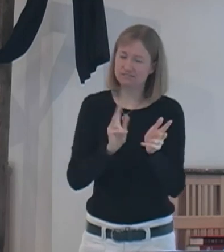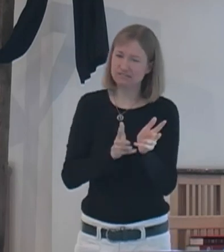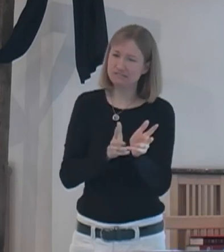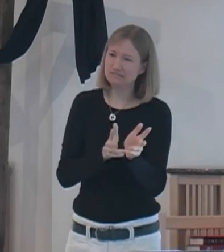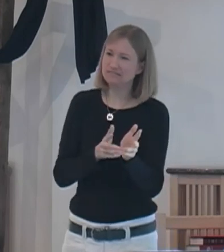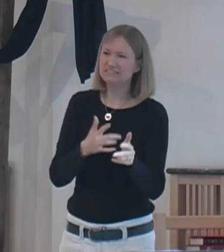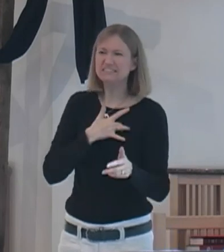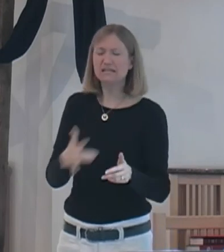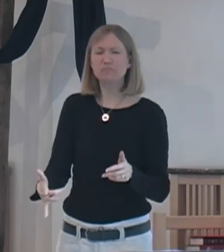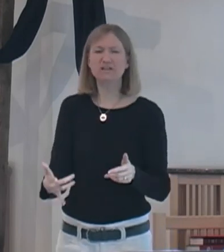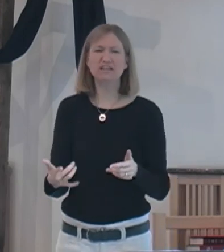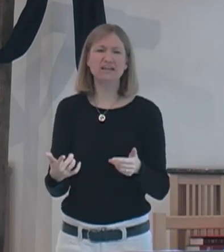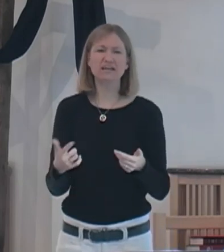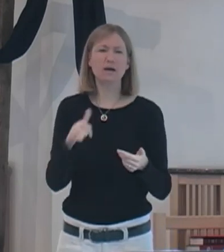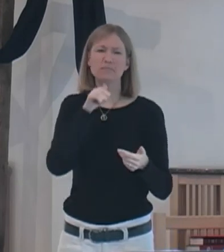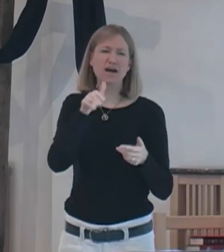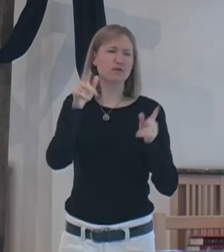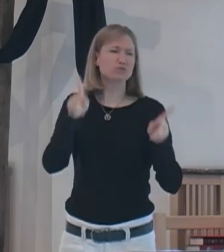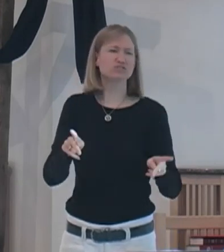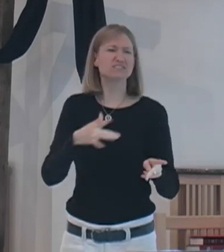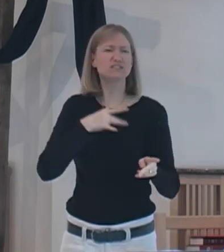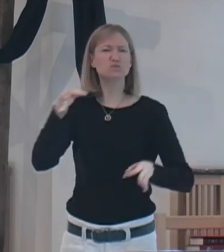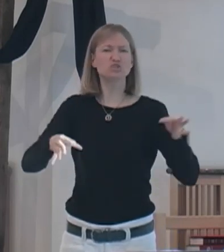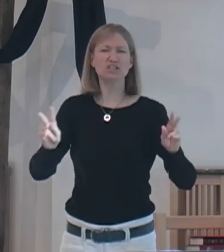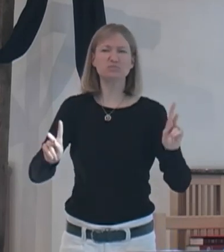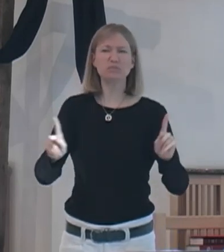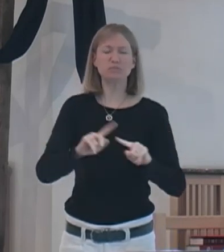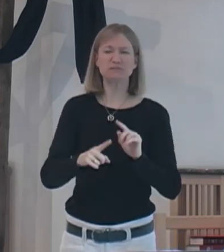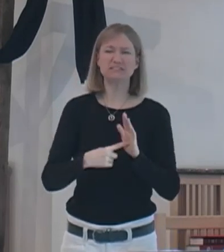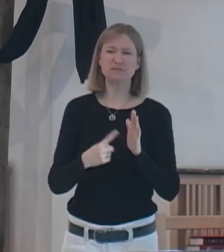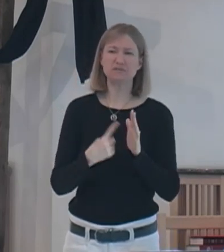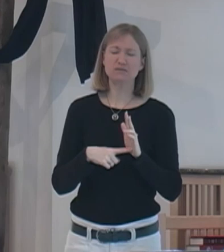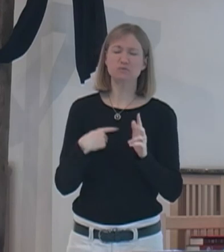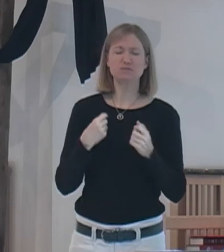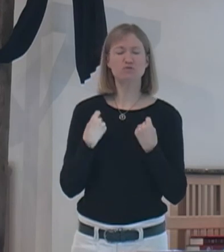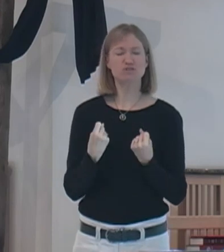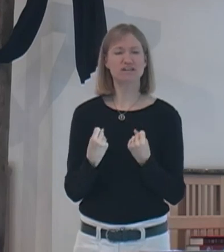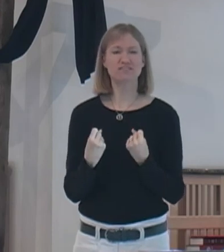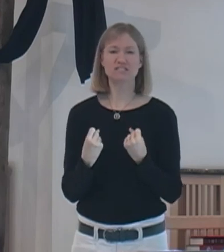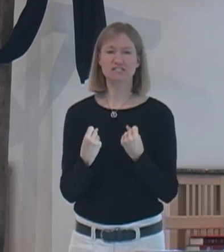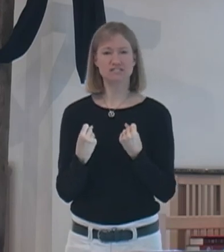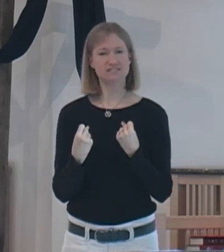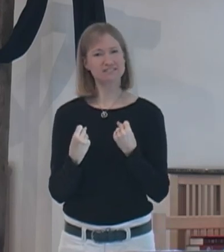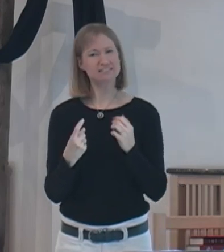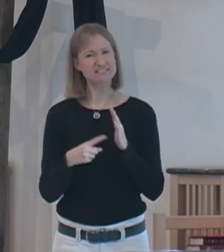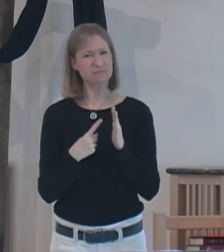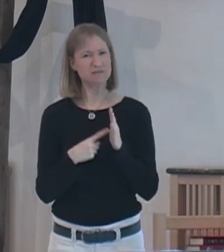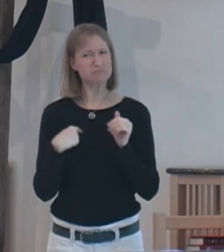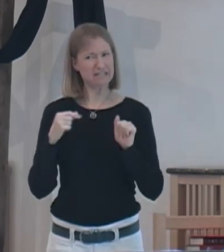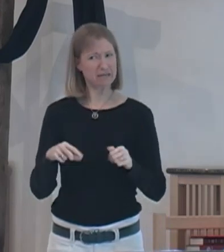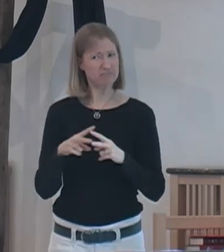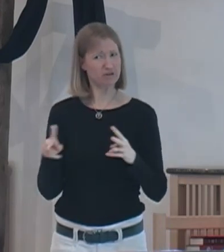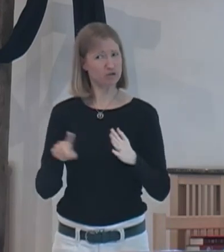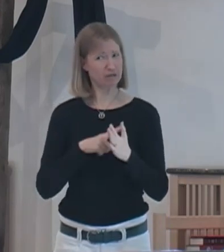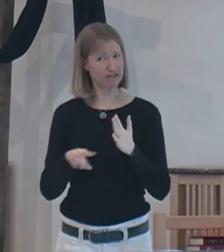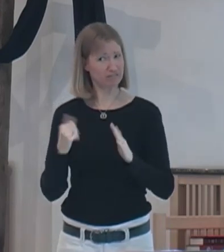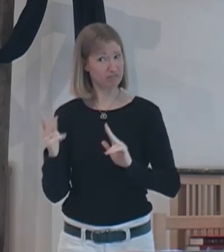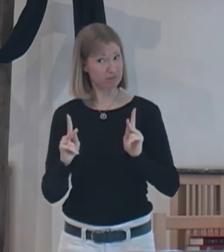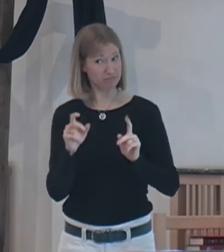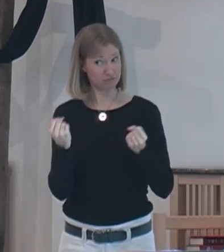a non-judgmental person, but sometimes behind the wheel, I find I can be fairly critical of other people's driving